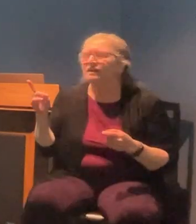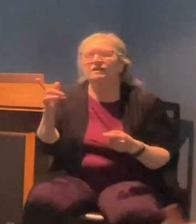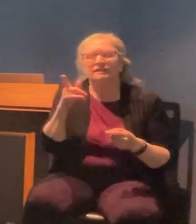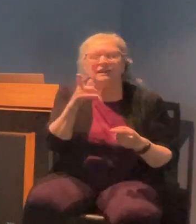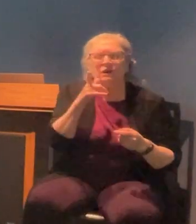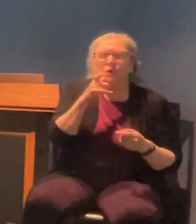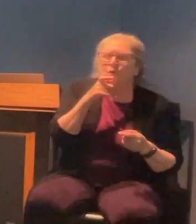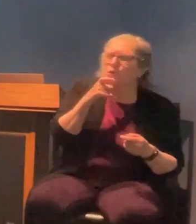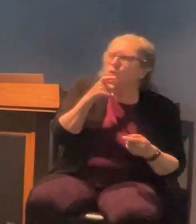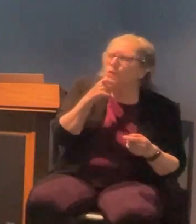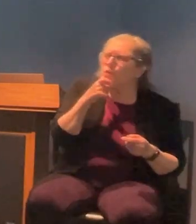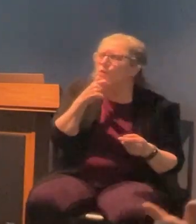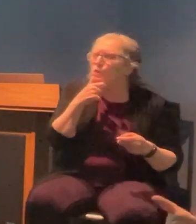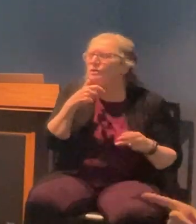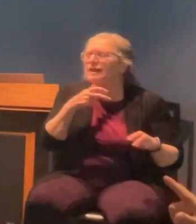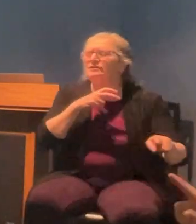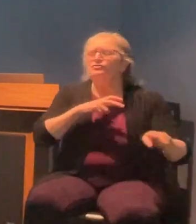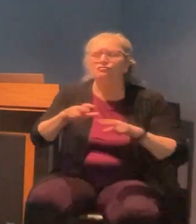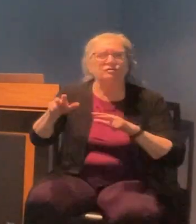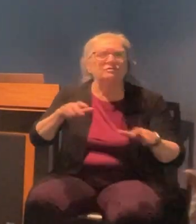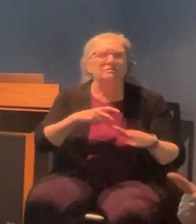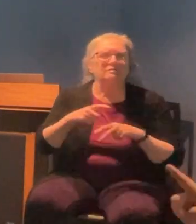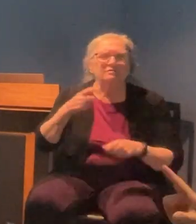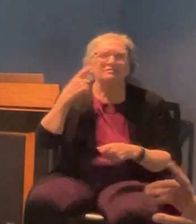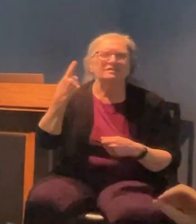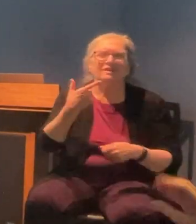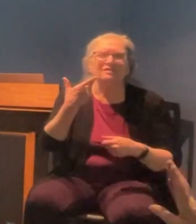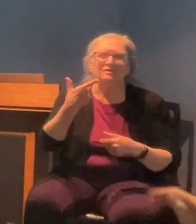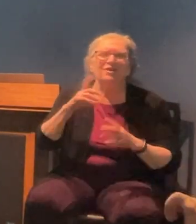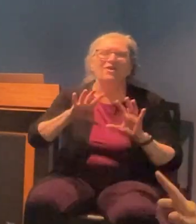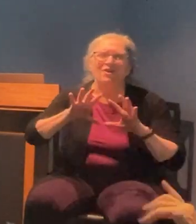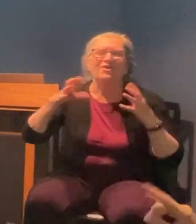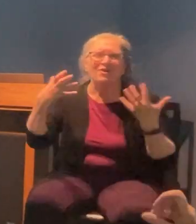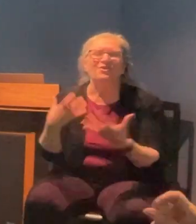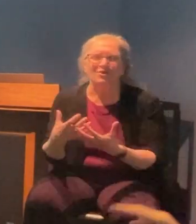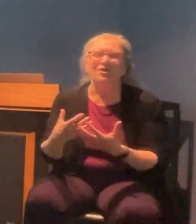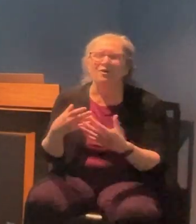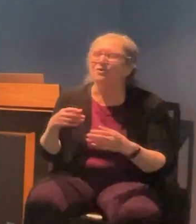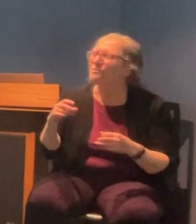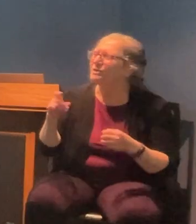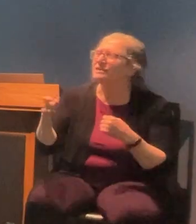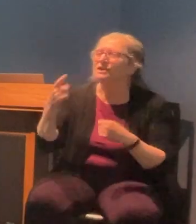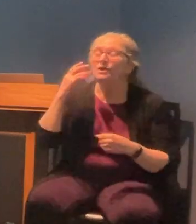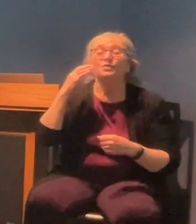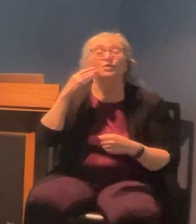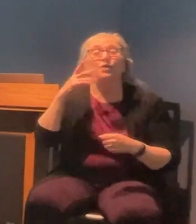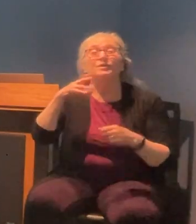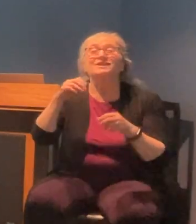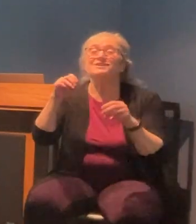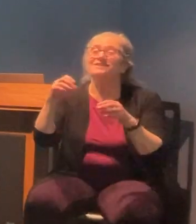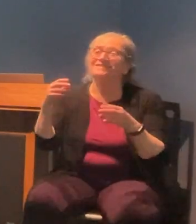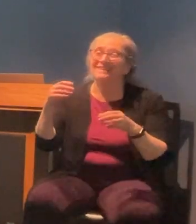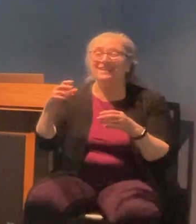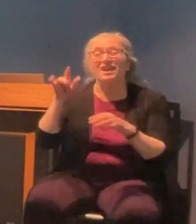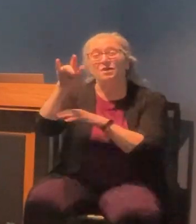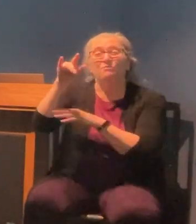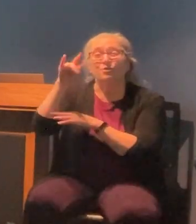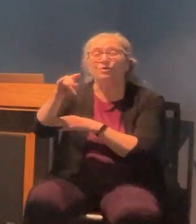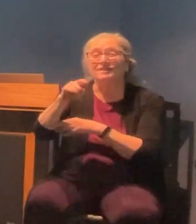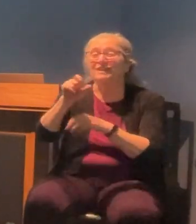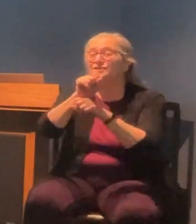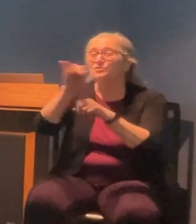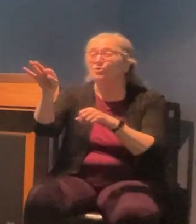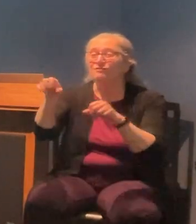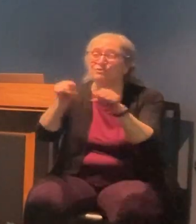gets to travel the world. I was thinking about the way you take your shoes off in airports, and like what gets